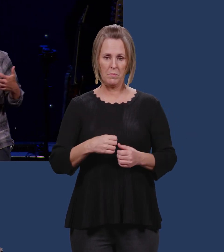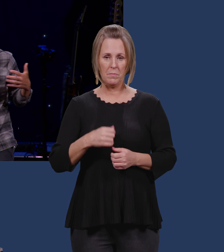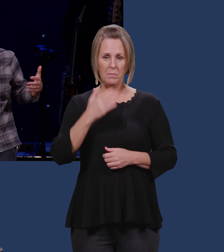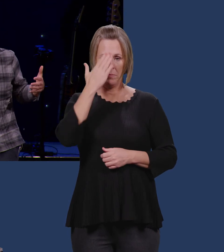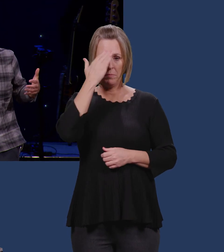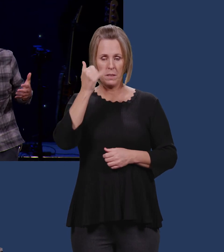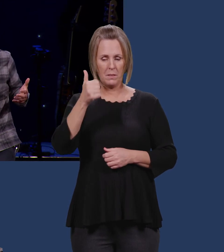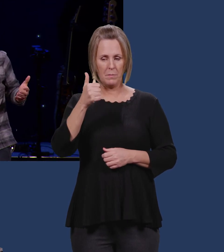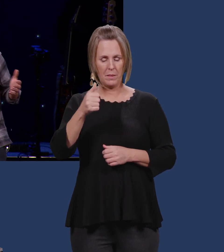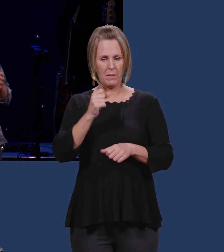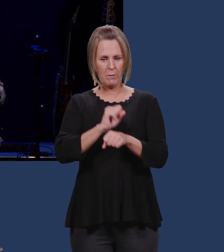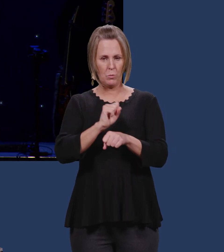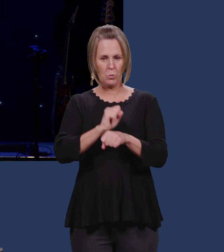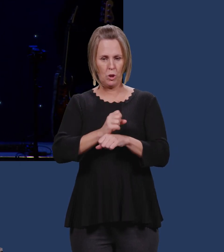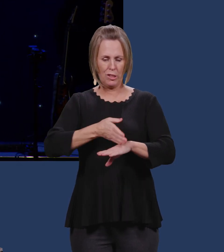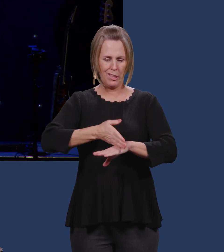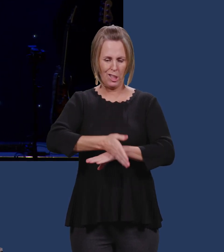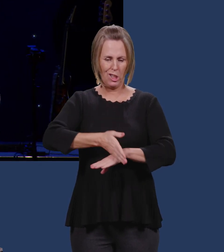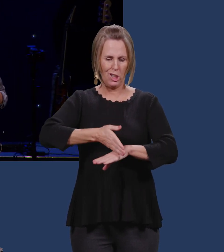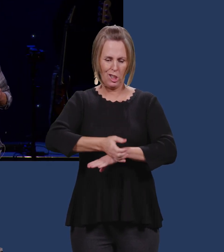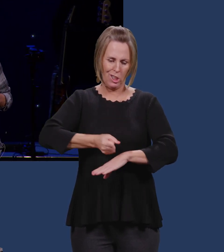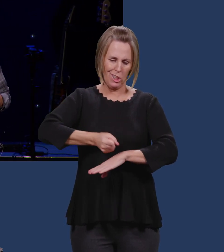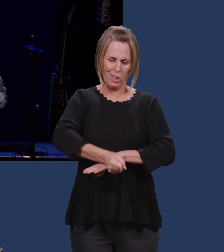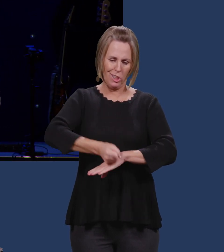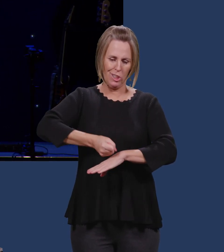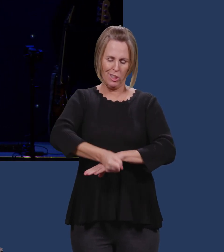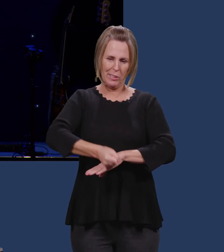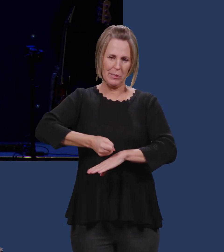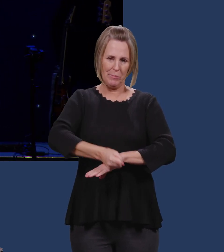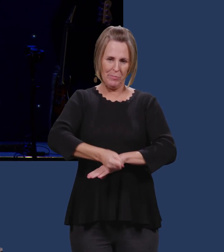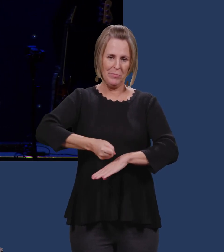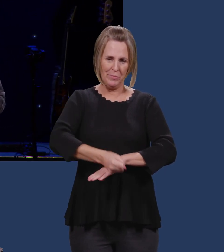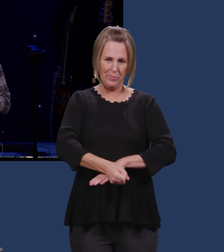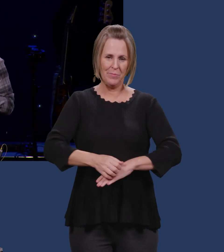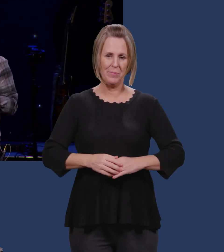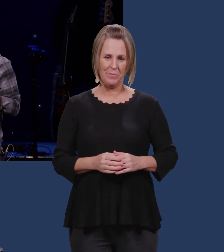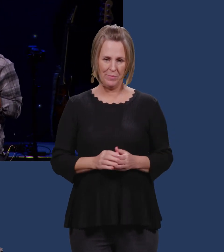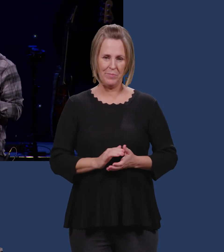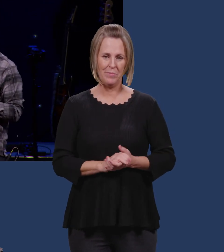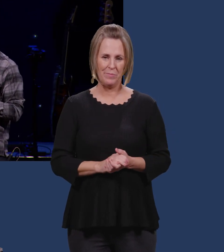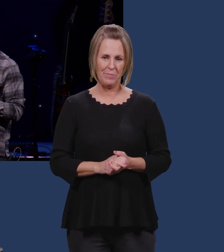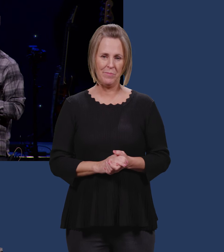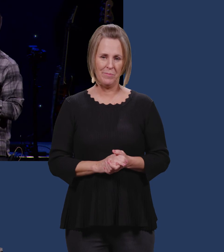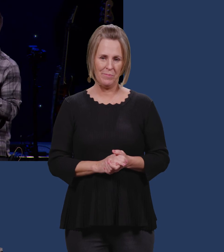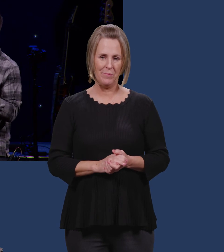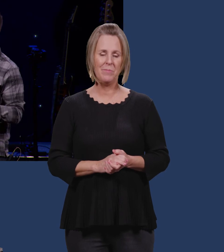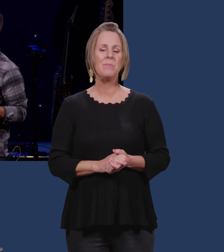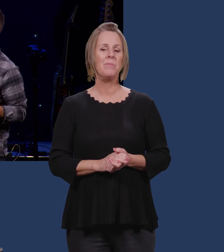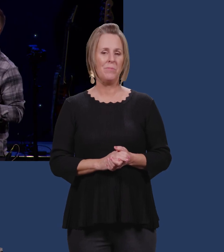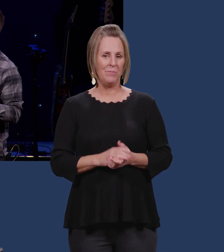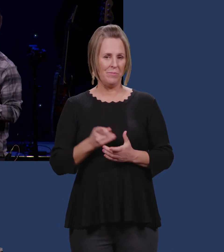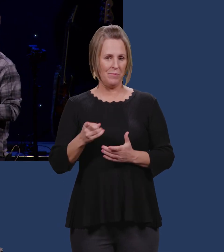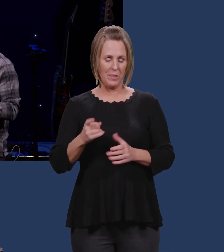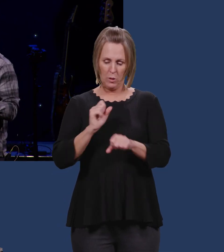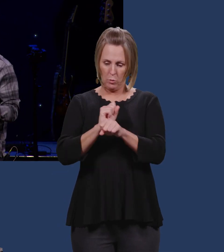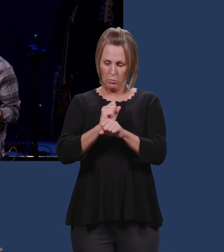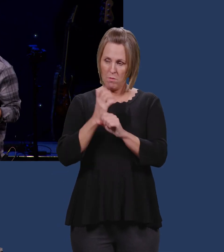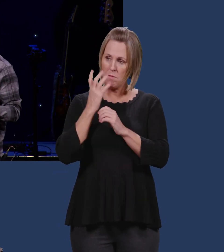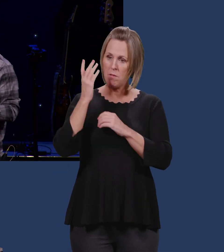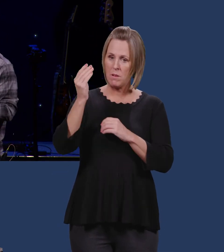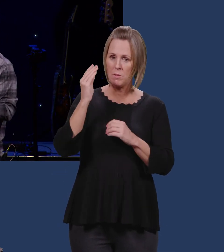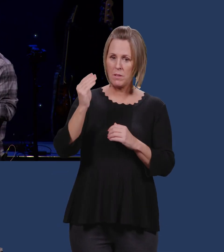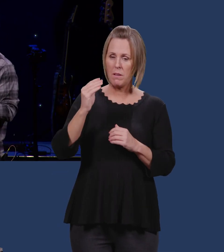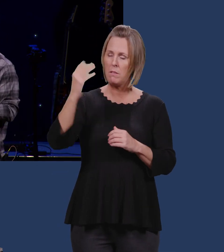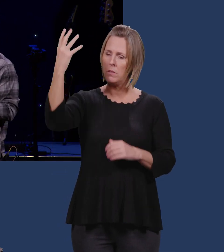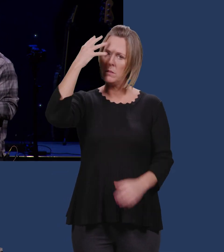man, given that he worked as a construction worker who often had to work with stone. He worked outside, his face